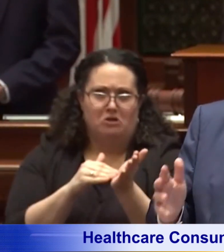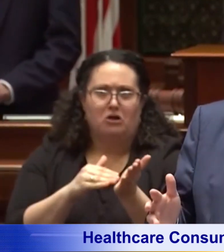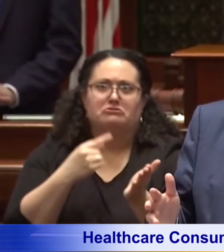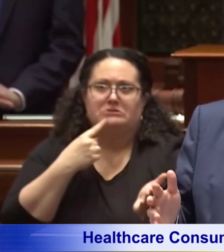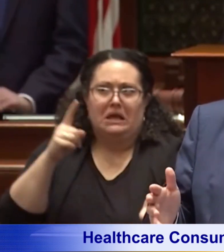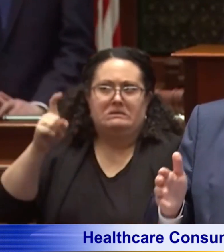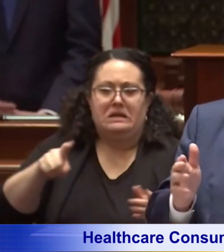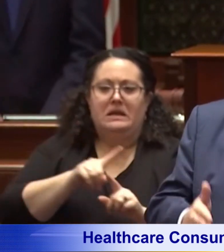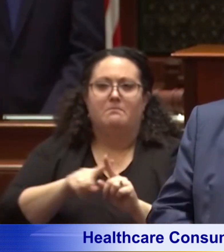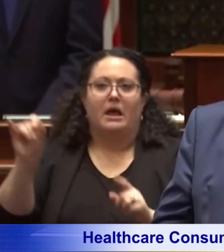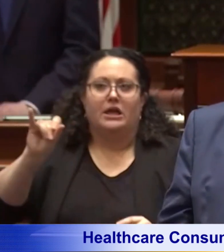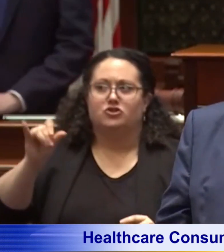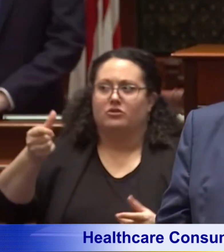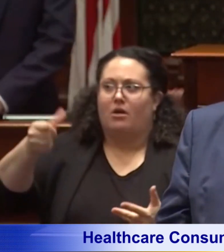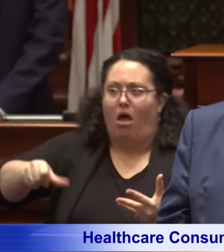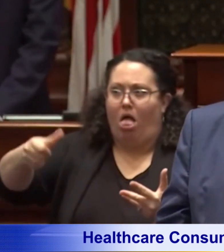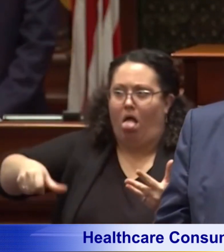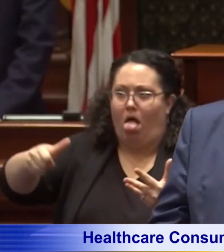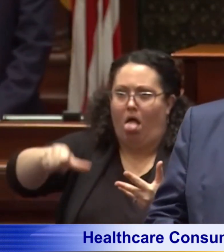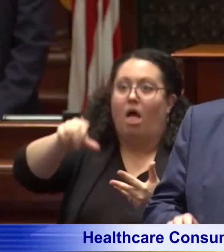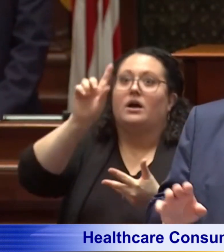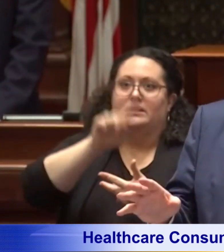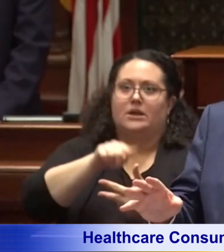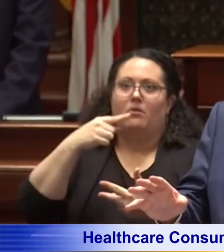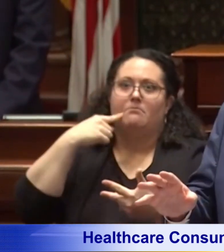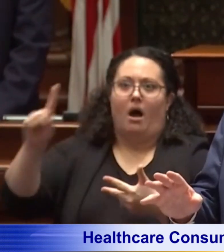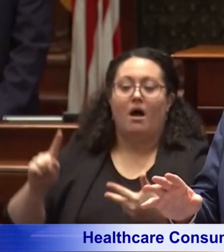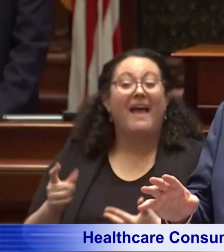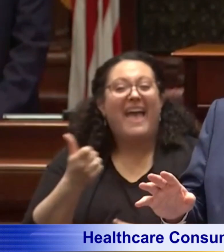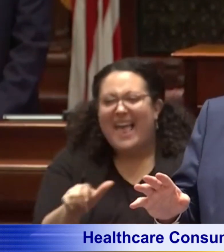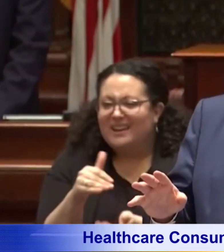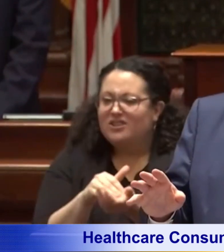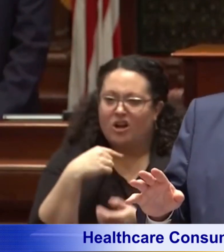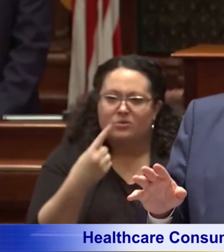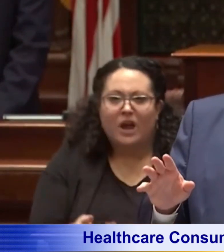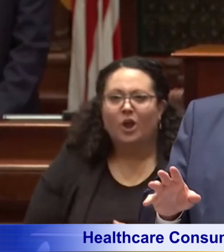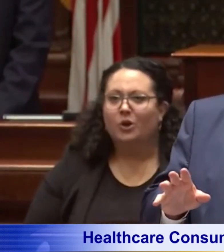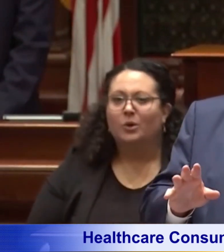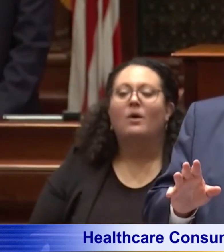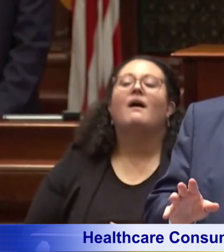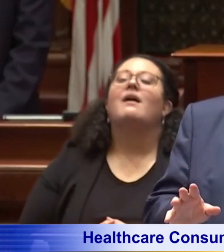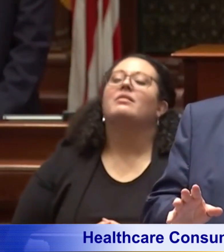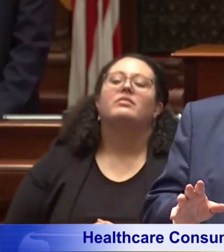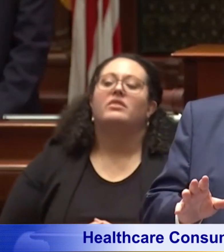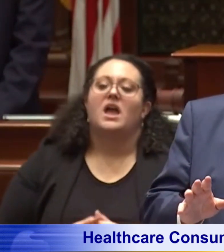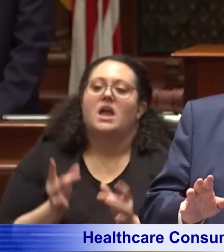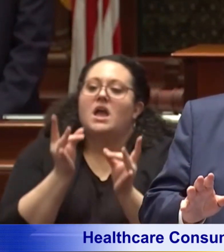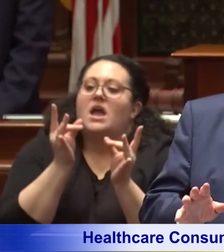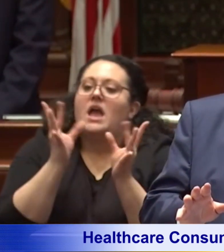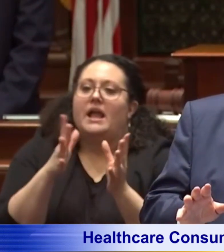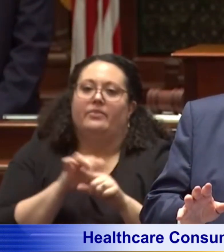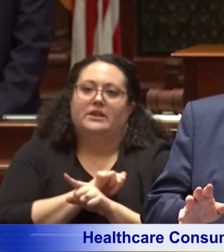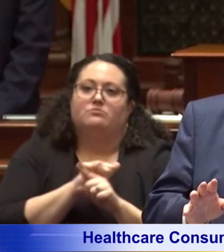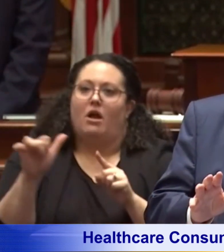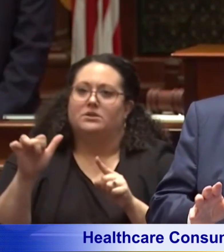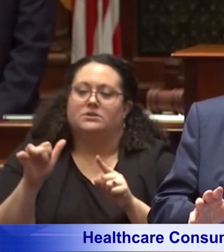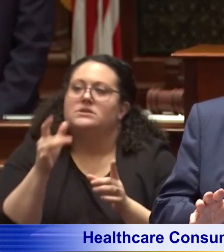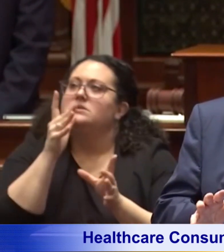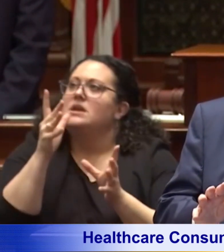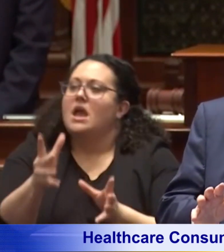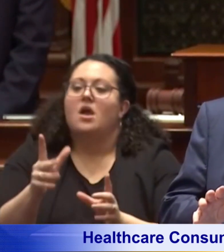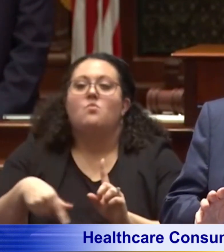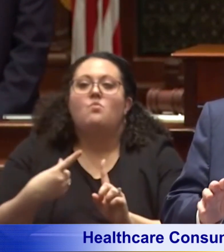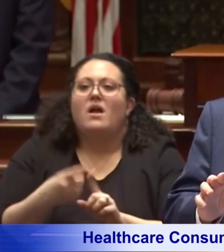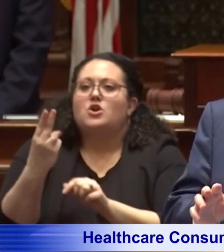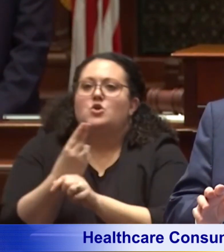doctors said they needed in the first place. Any doctor will tell you how much they loathe these practices and how